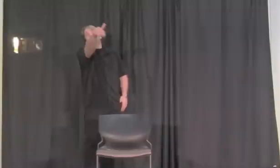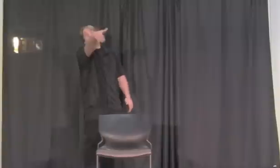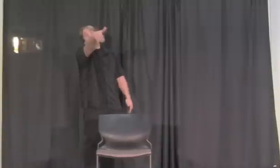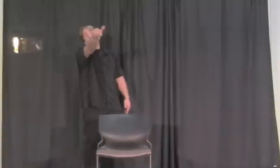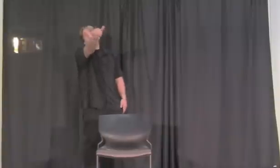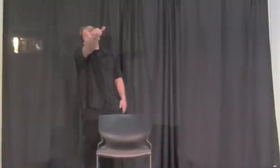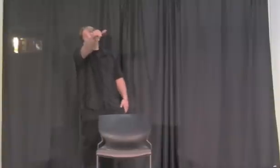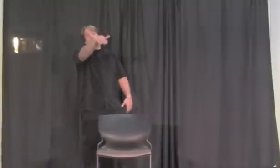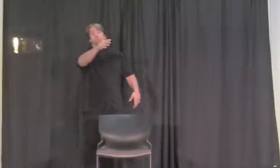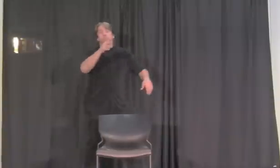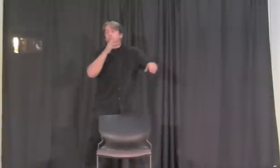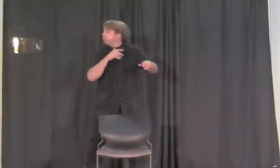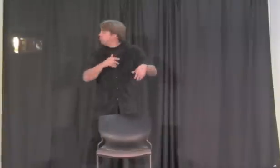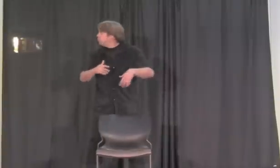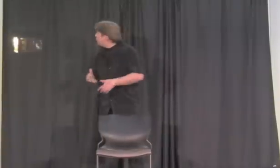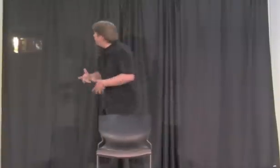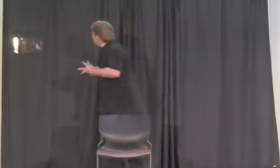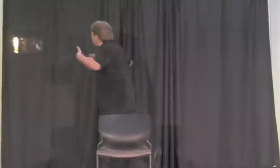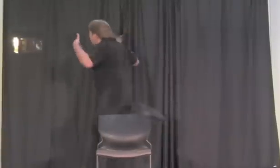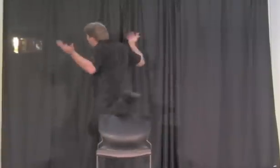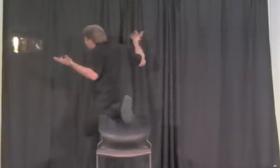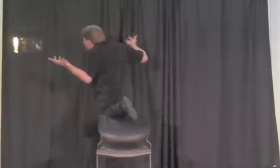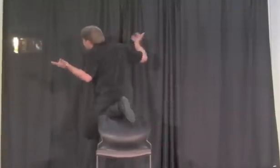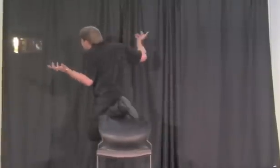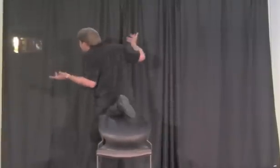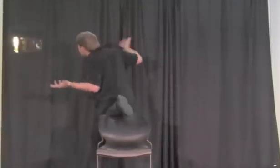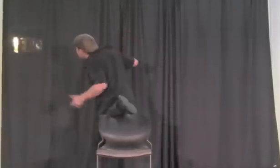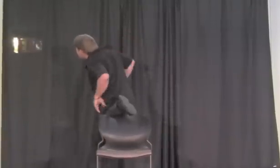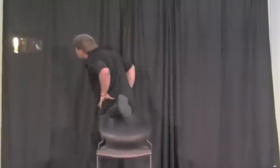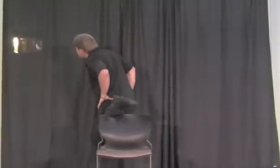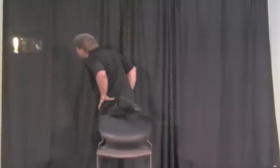Once again, I'd be like, mom, mom, mom, mom, mom, mom, mom, mom, what is it?